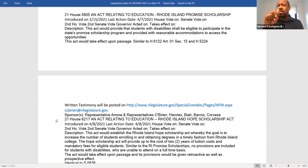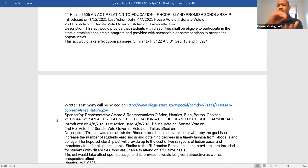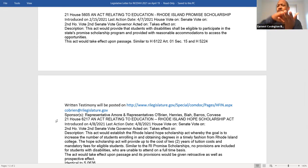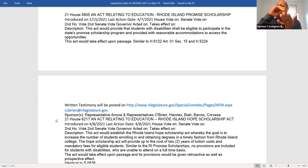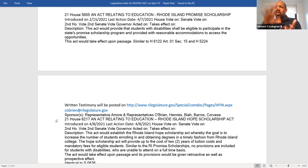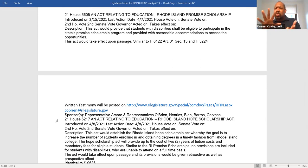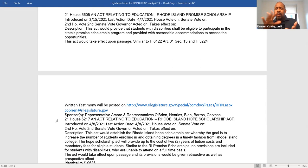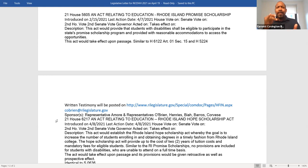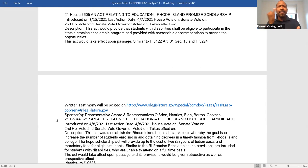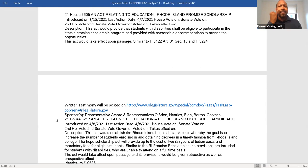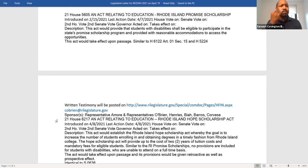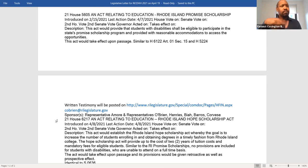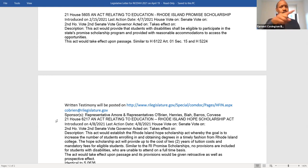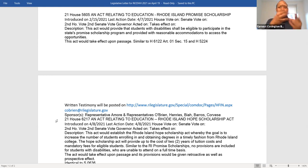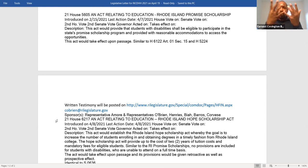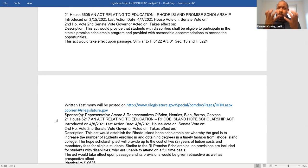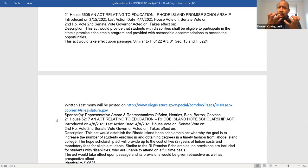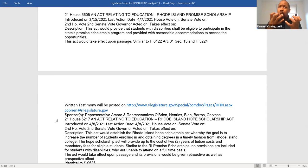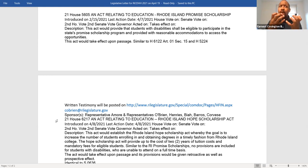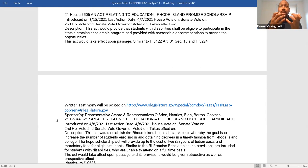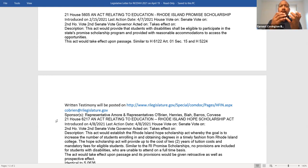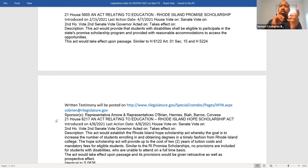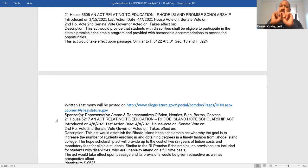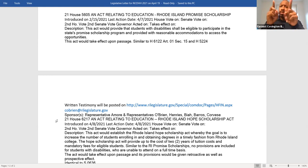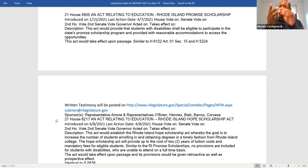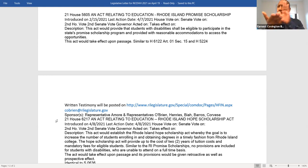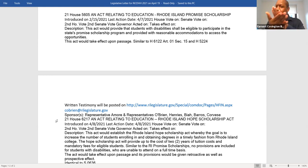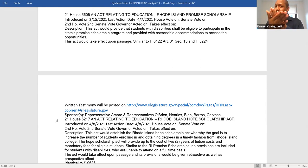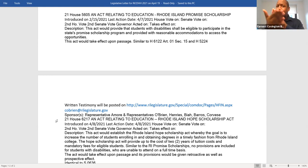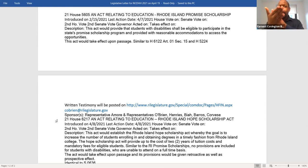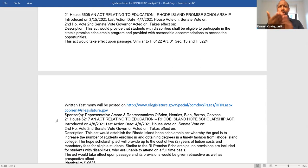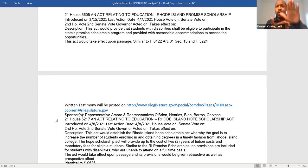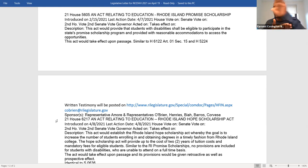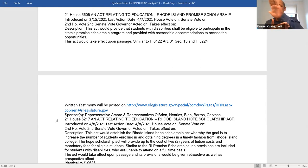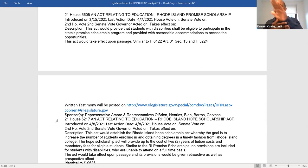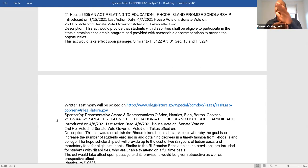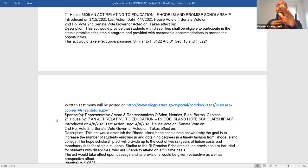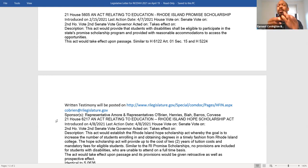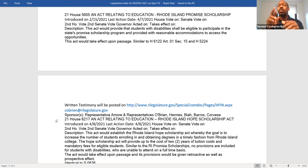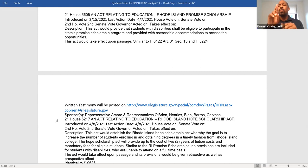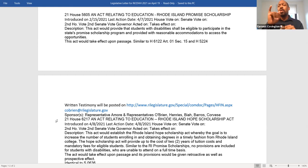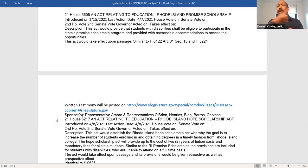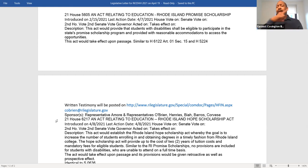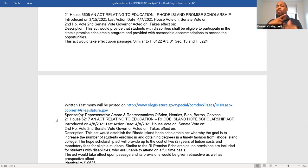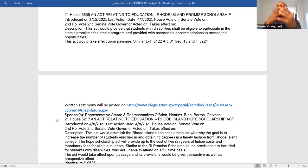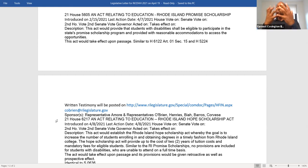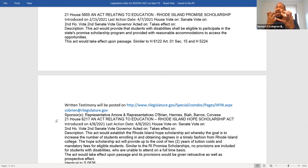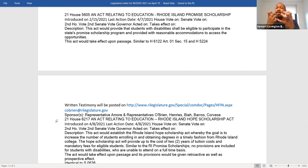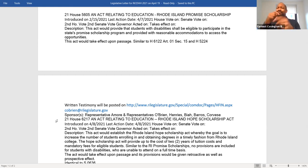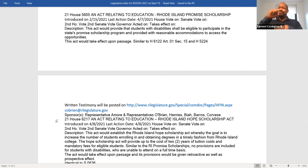people who have scholarship for those who have disabilities, whether they're trying to go to school or college. The Rhode